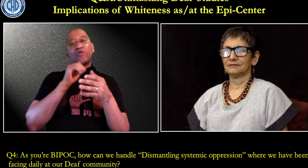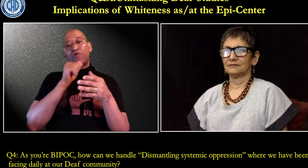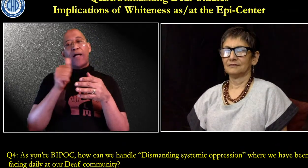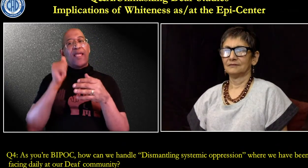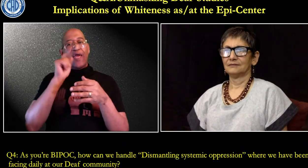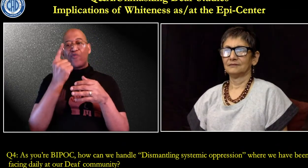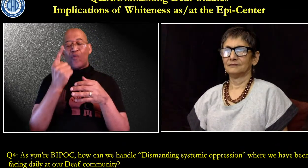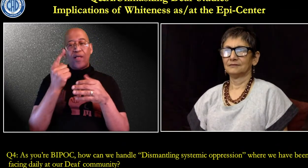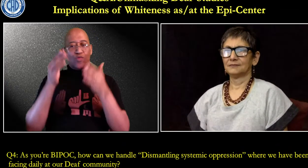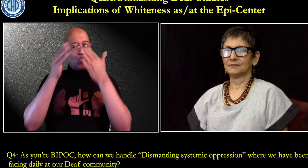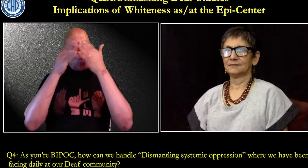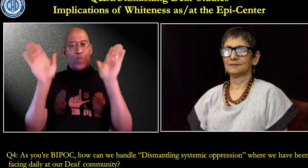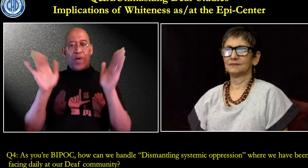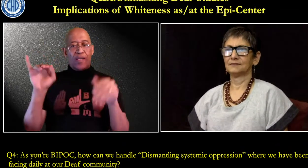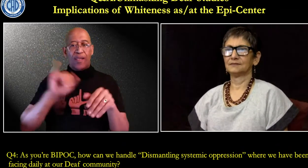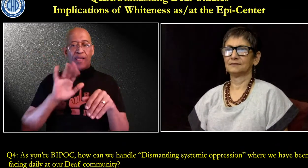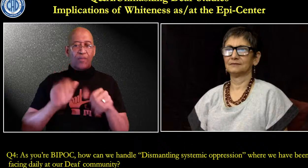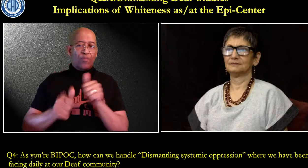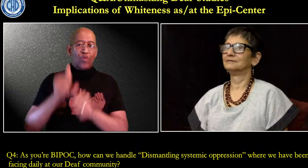We definitely know that.